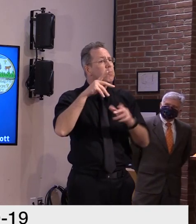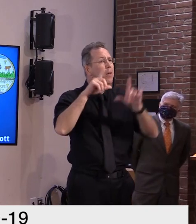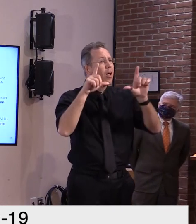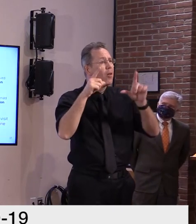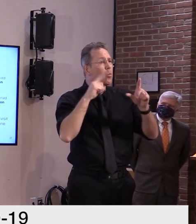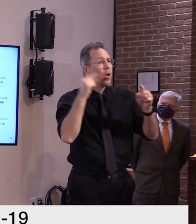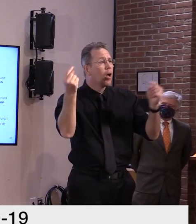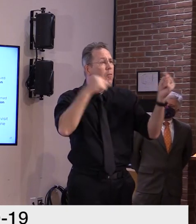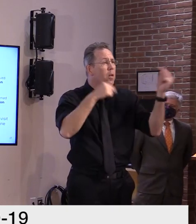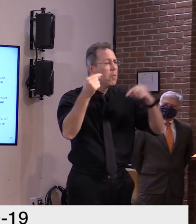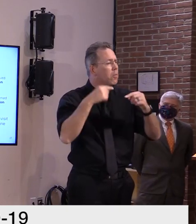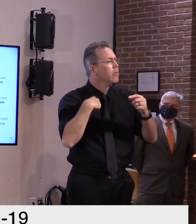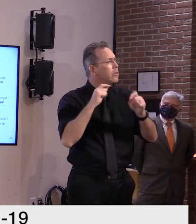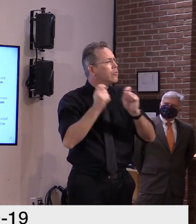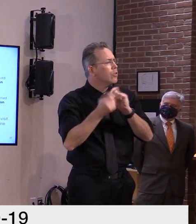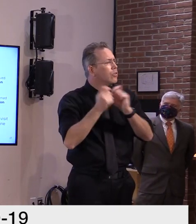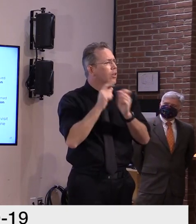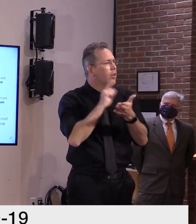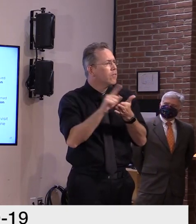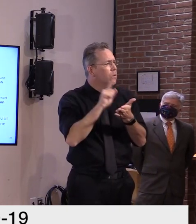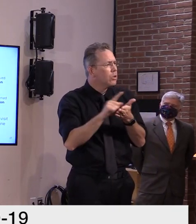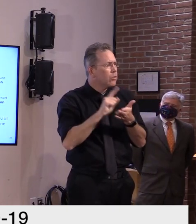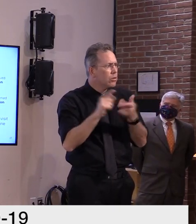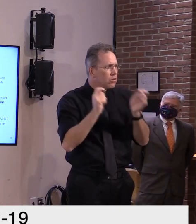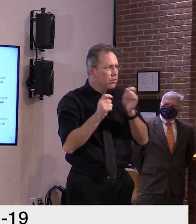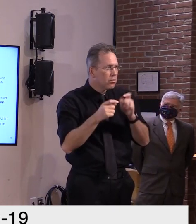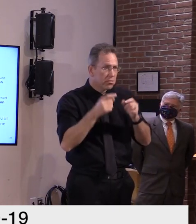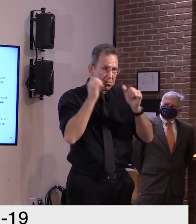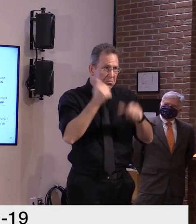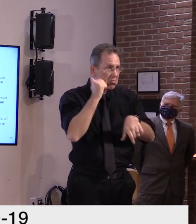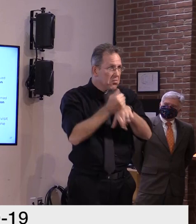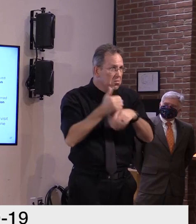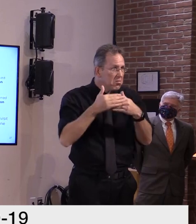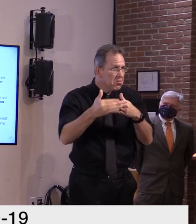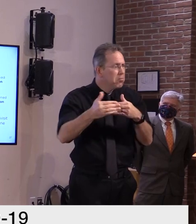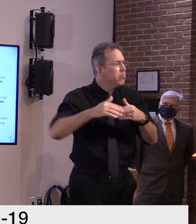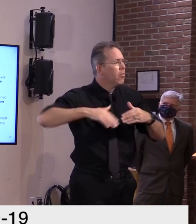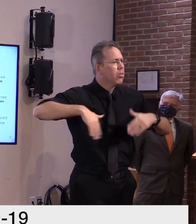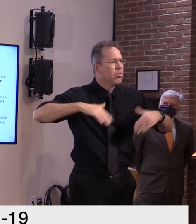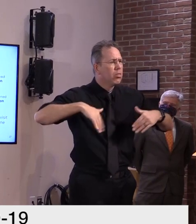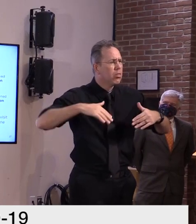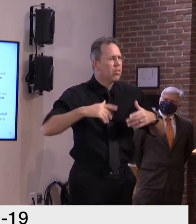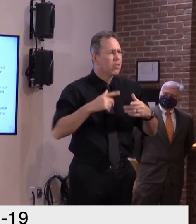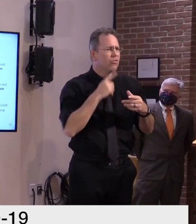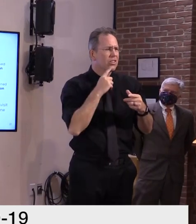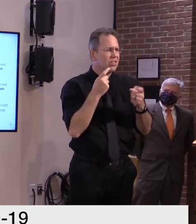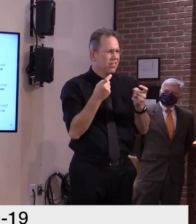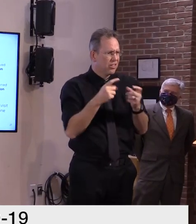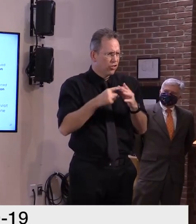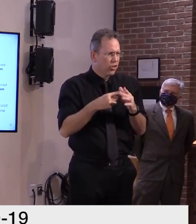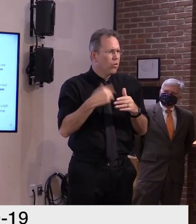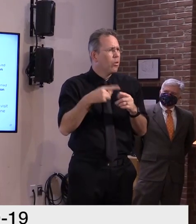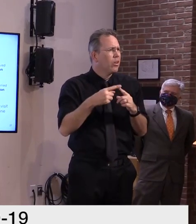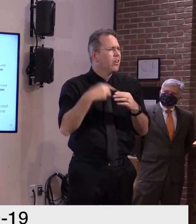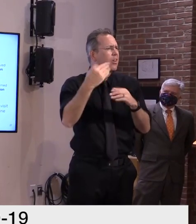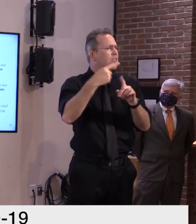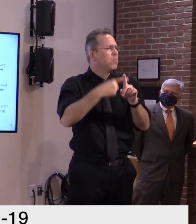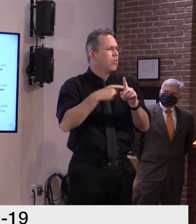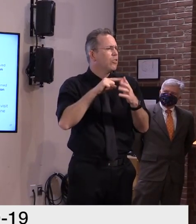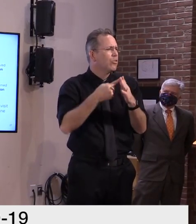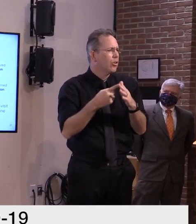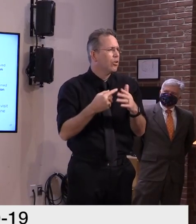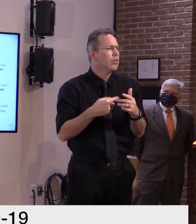week, and the ski season being a few more months. Yeah, I think that's right. I mean, the ski resorts may